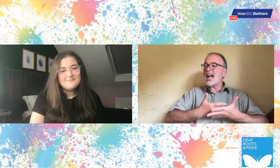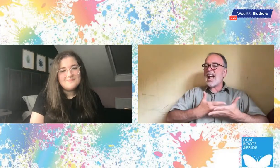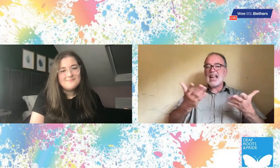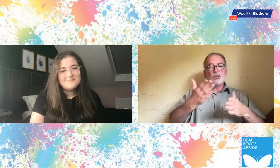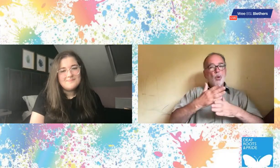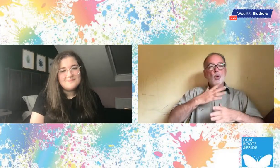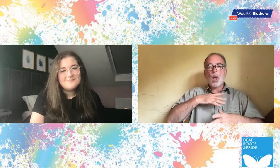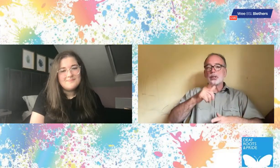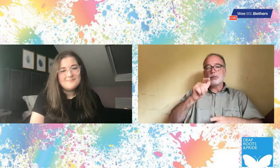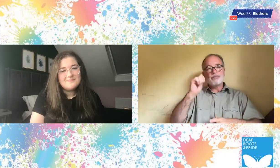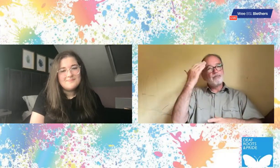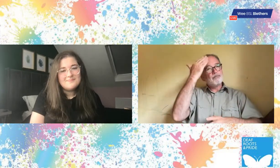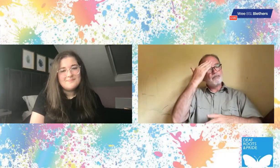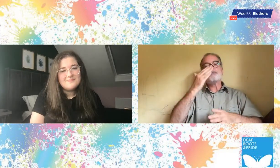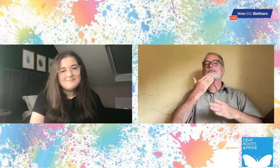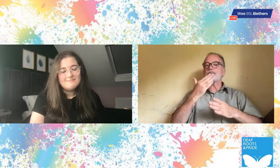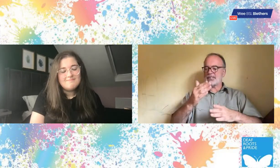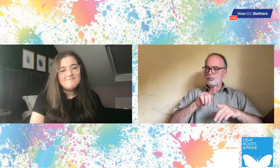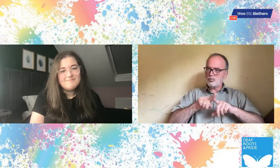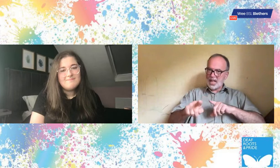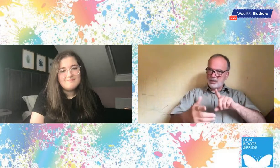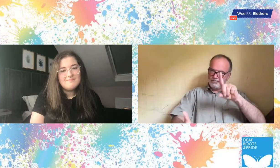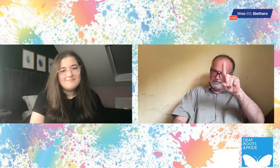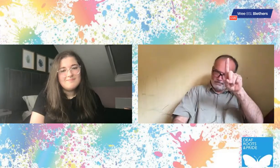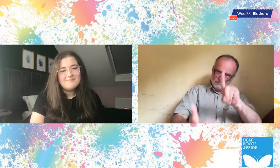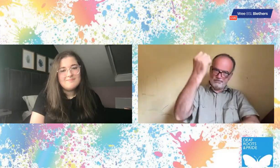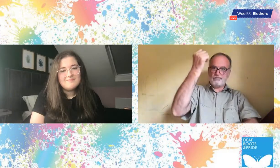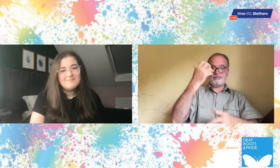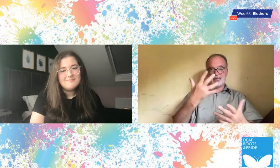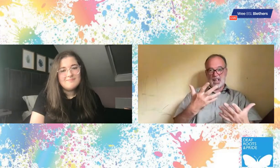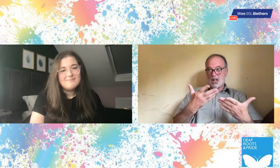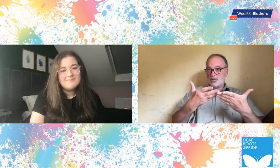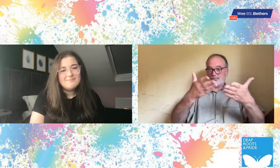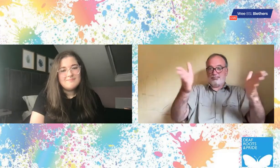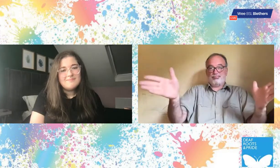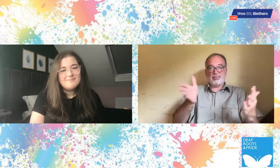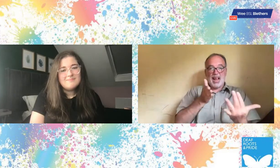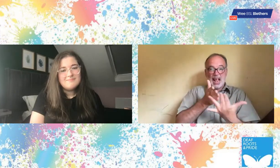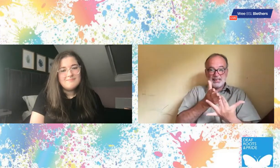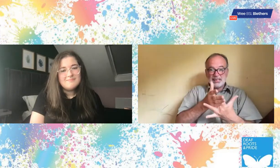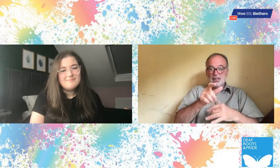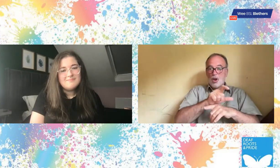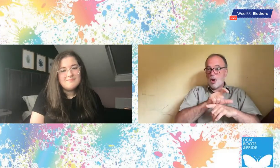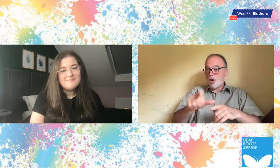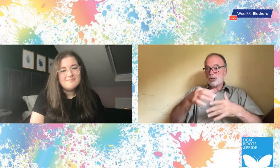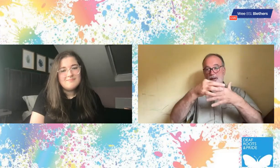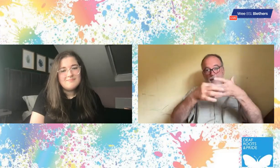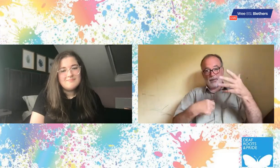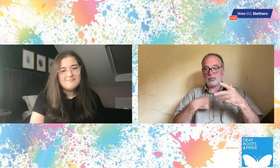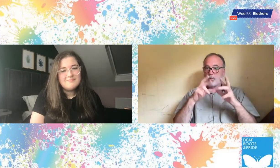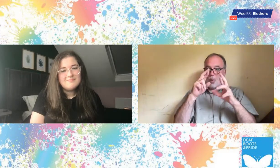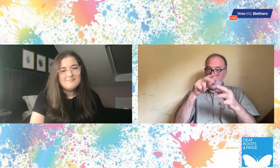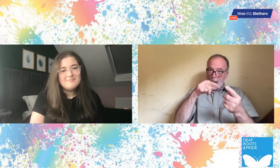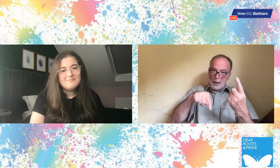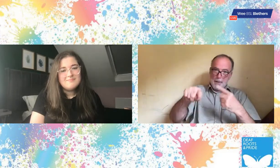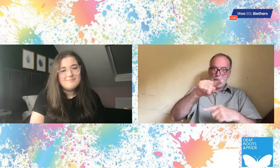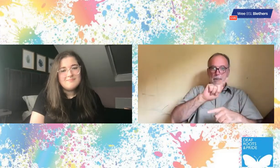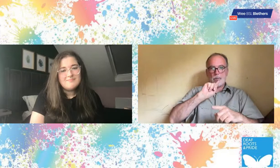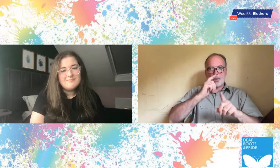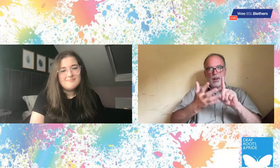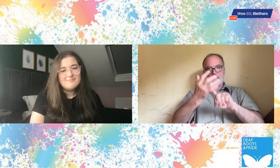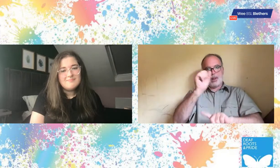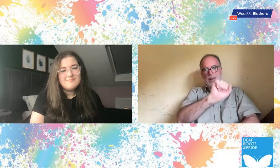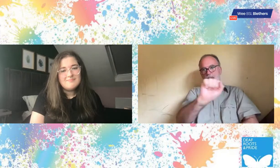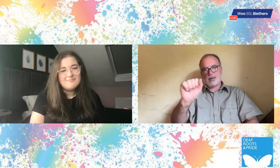don't give up, never give up. Any job, you can have any job you want, dream it, think it, go for